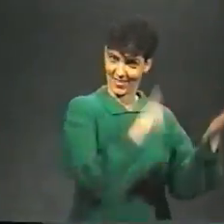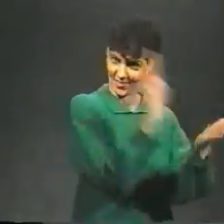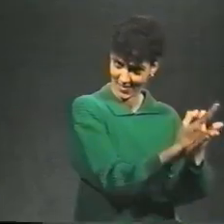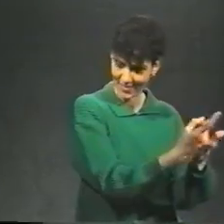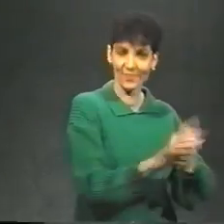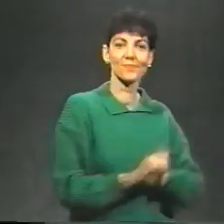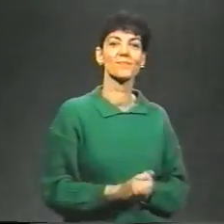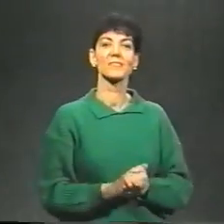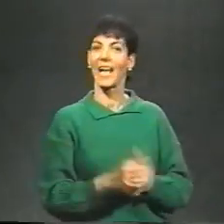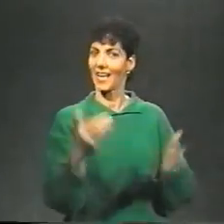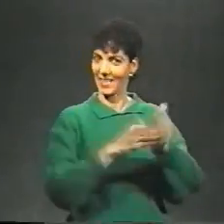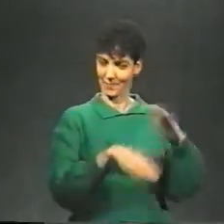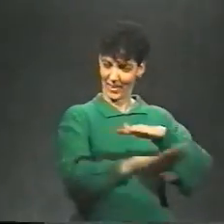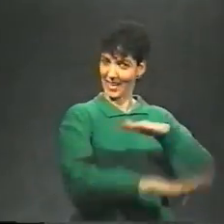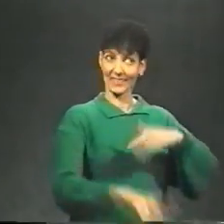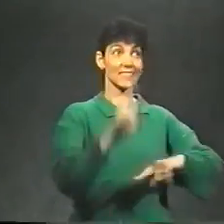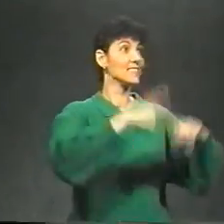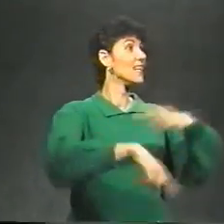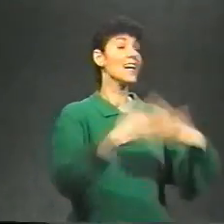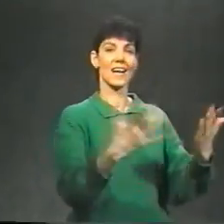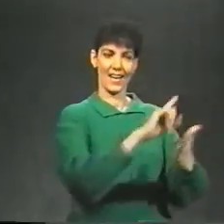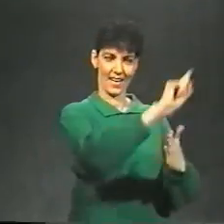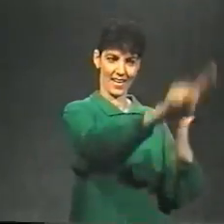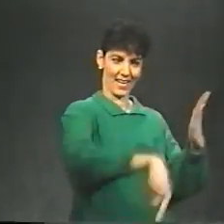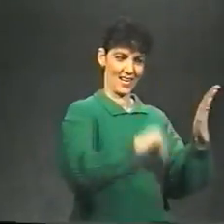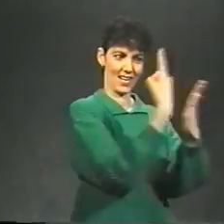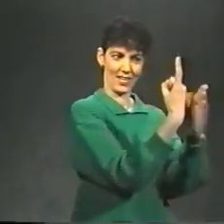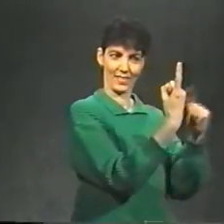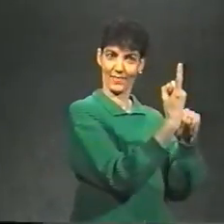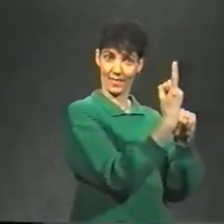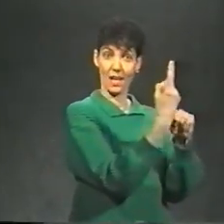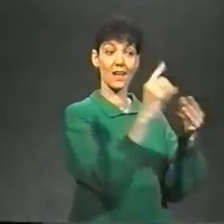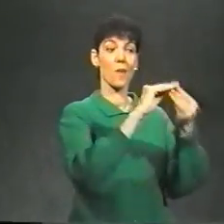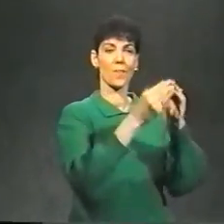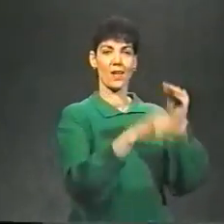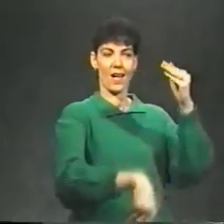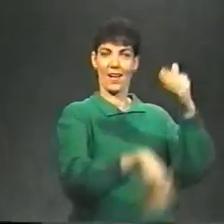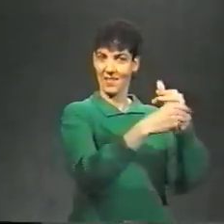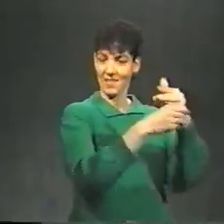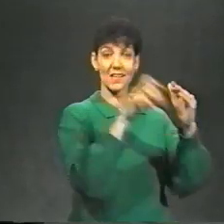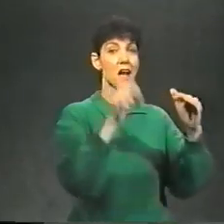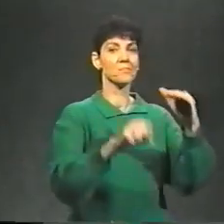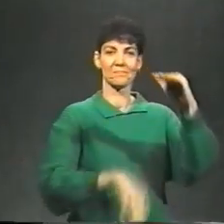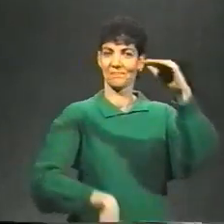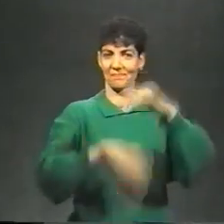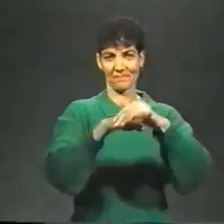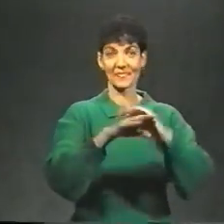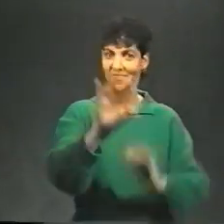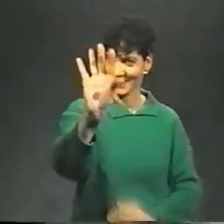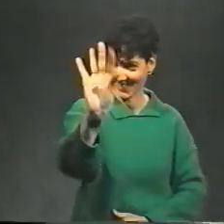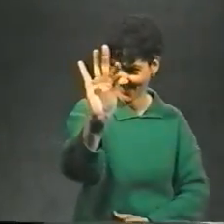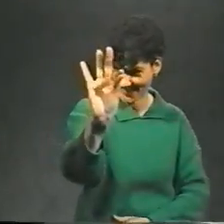For hours, the same principles apply. We incorporate 1 through 9 into the basic sign for